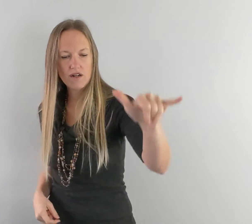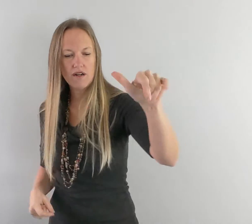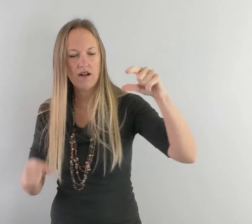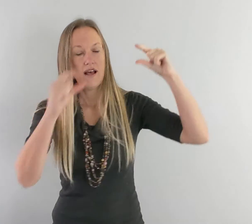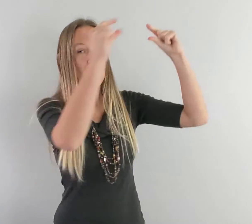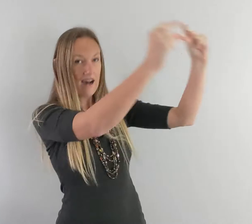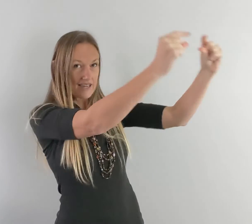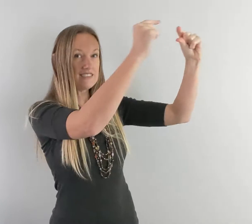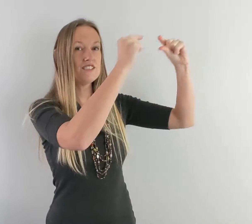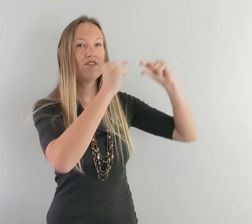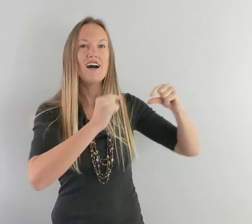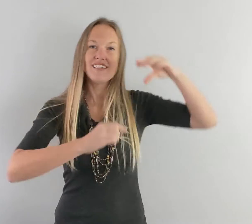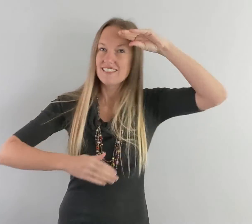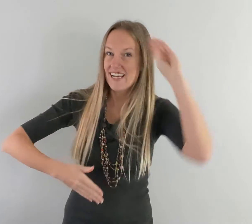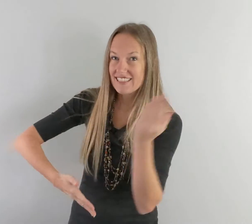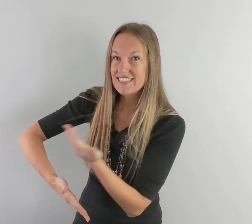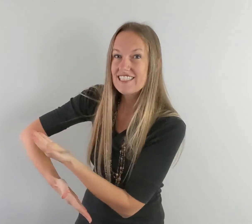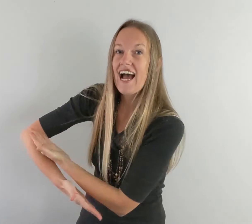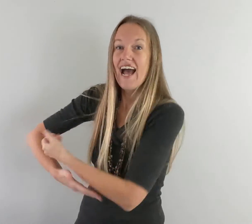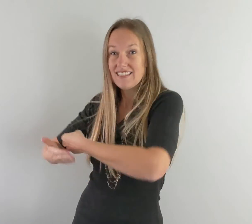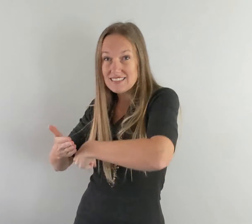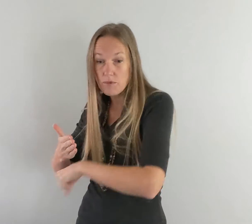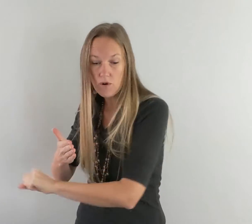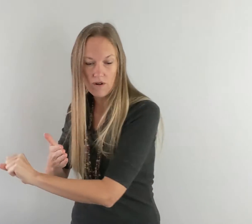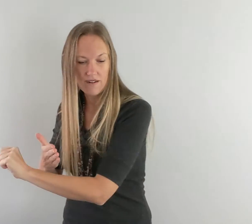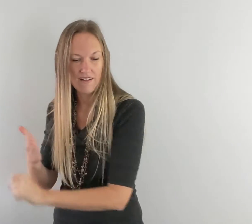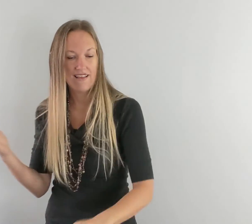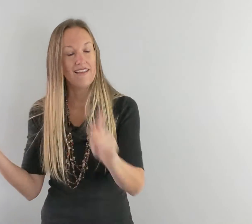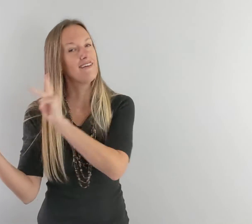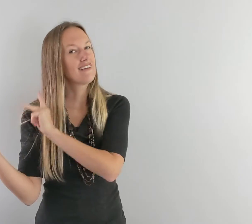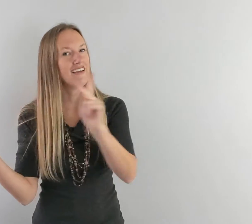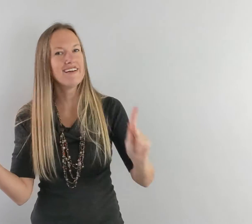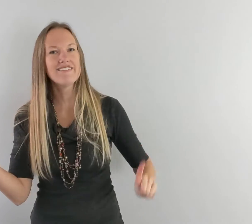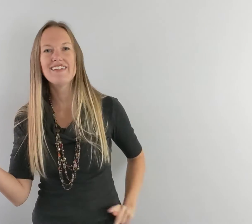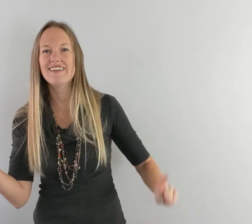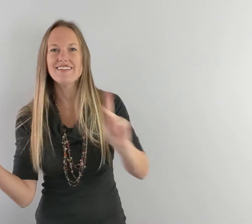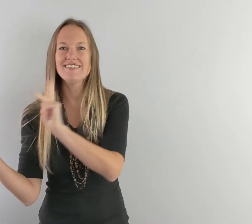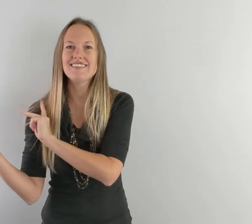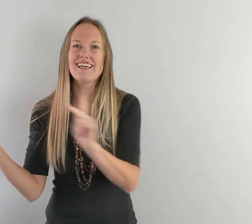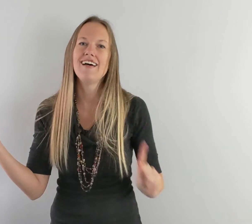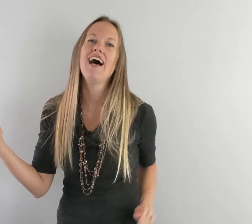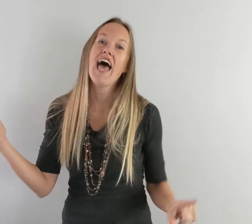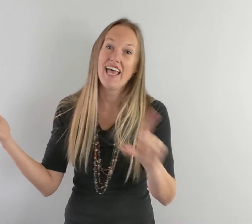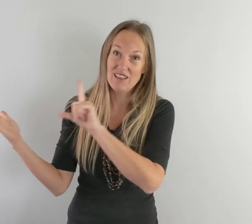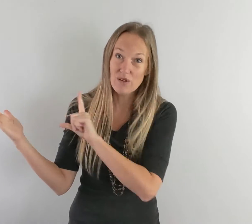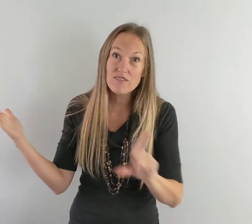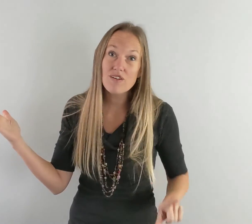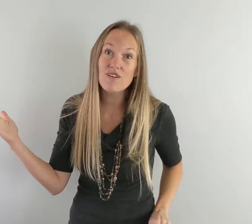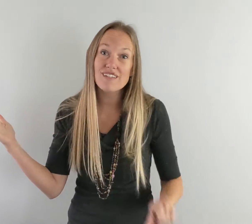forevermore. Unto us a child is born, the King of Kings and Lord of